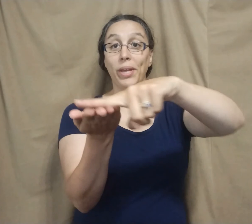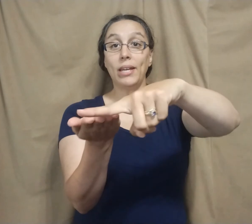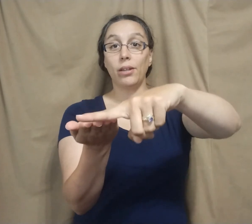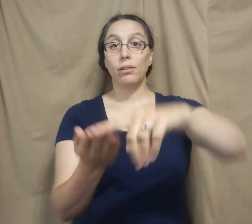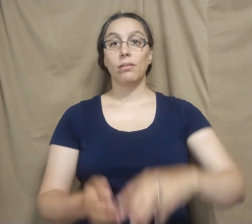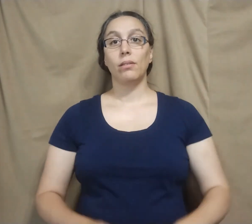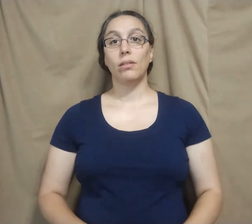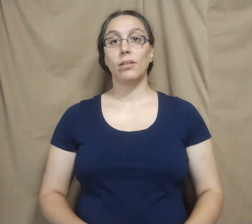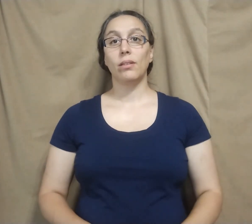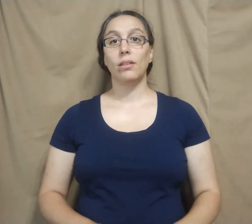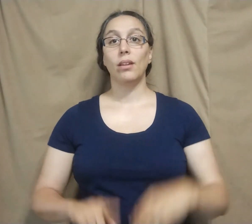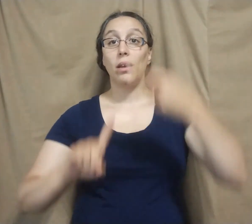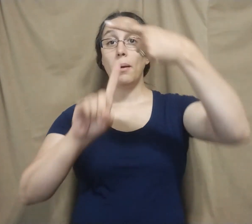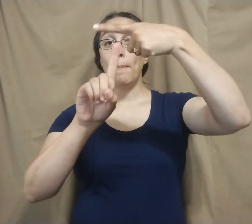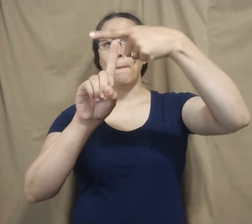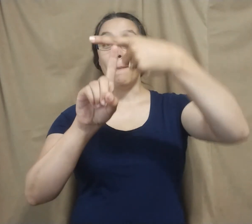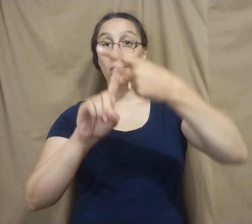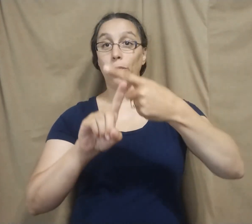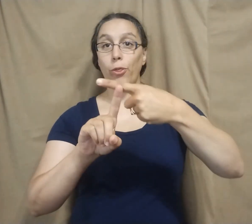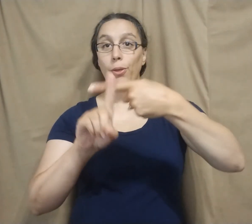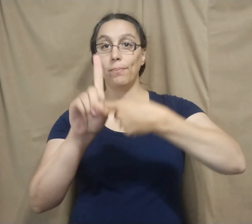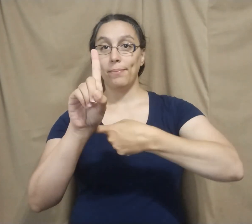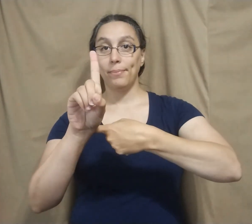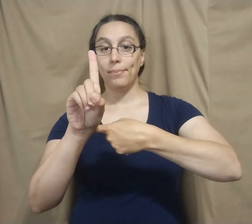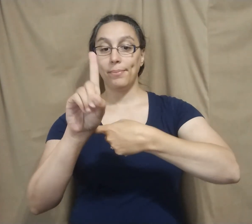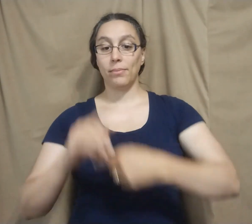week, month,